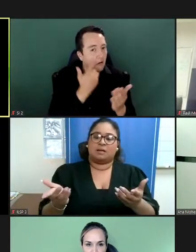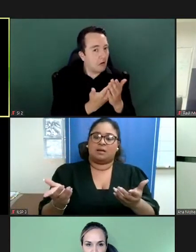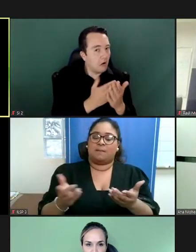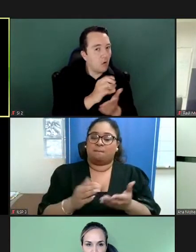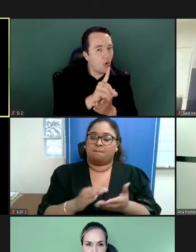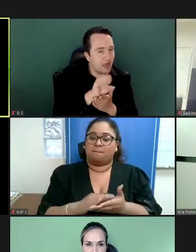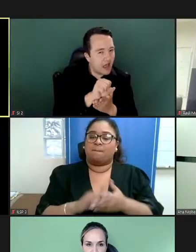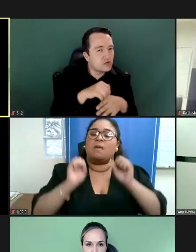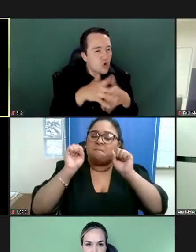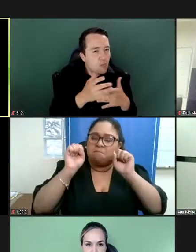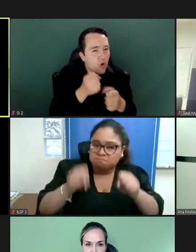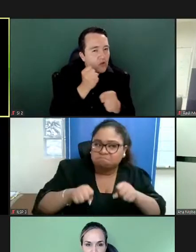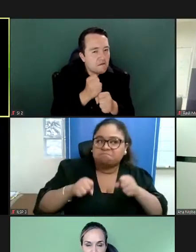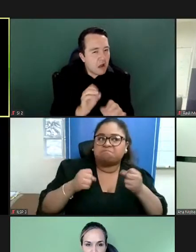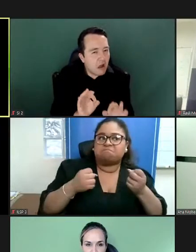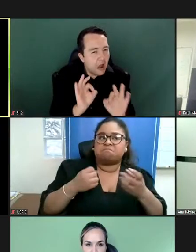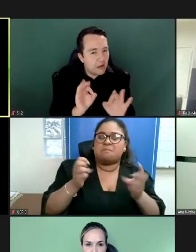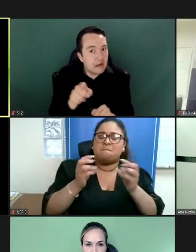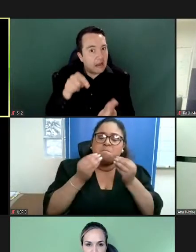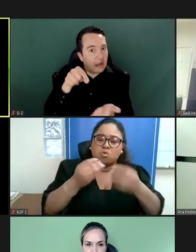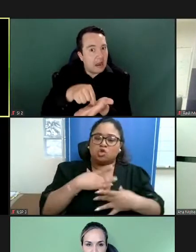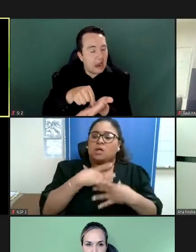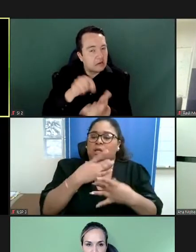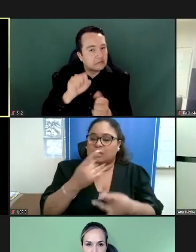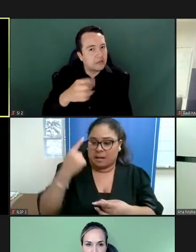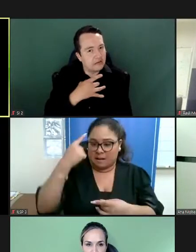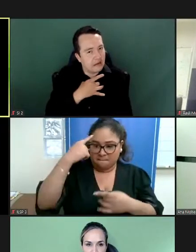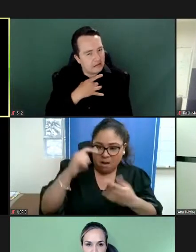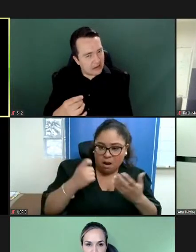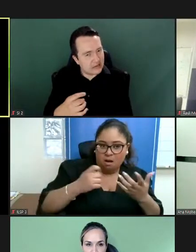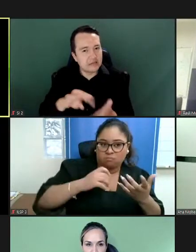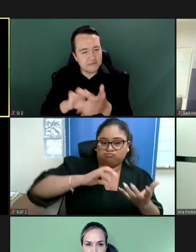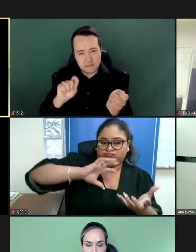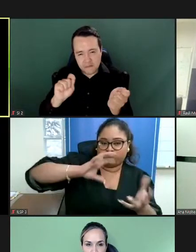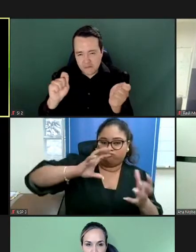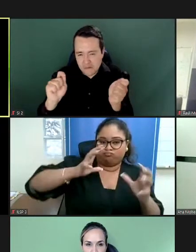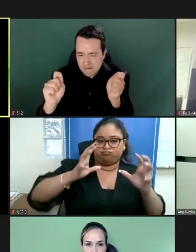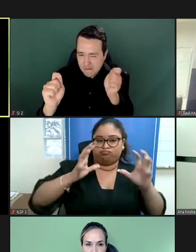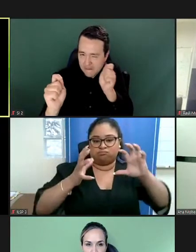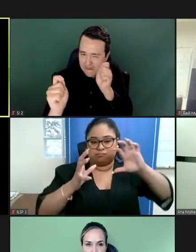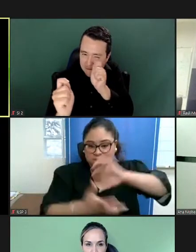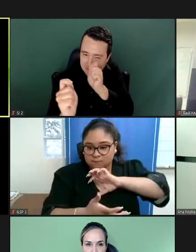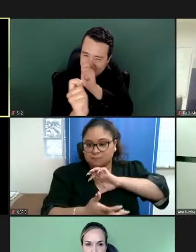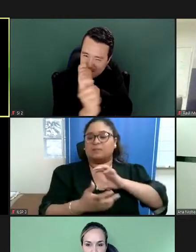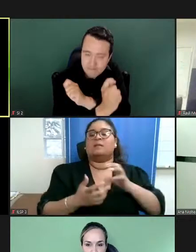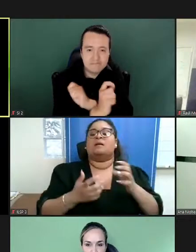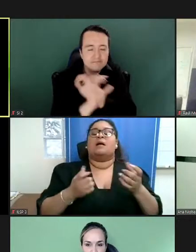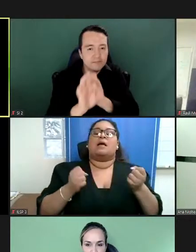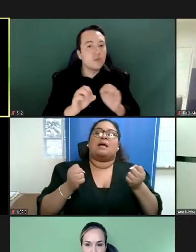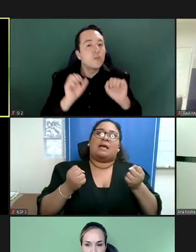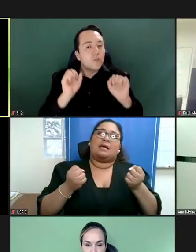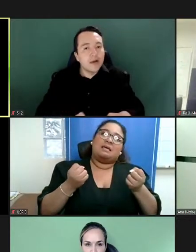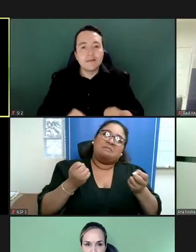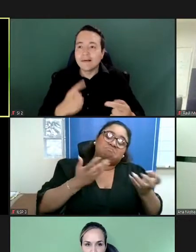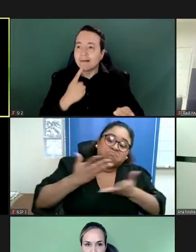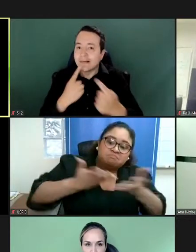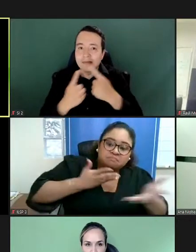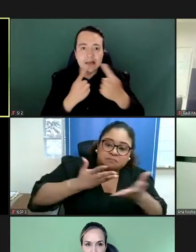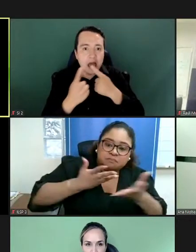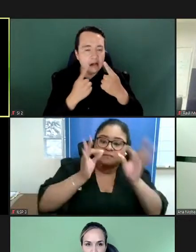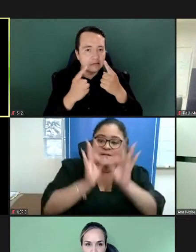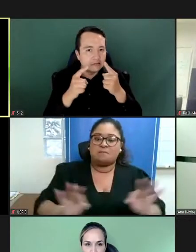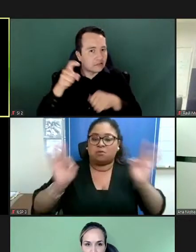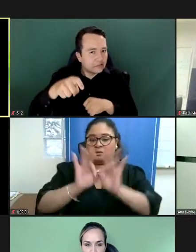sdgs i believe is going to be of great interest and help to be able to move this wheel and to move this very